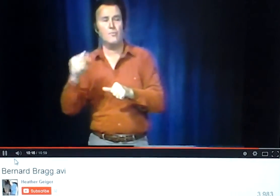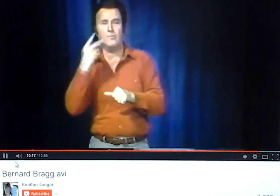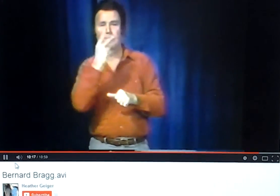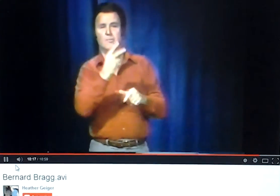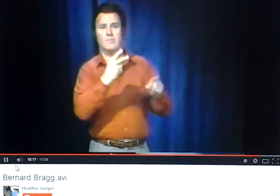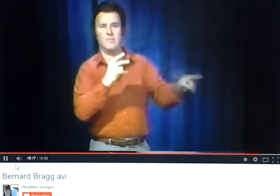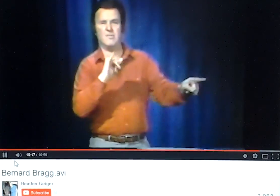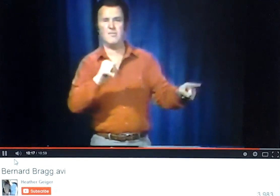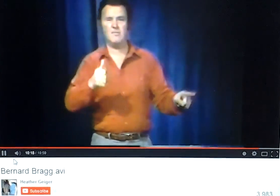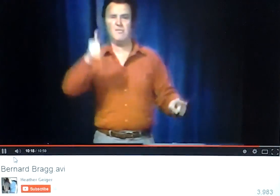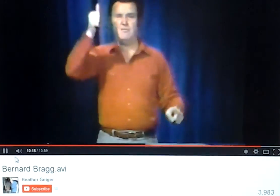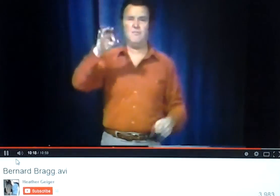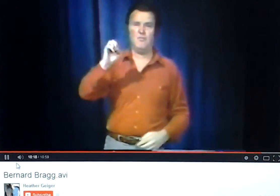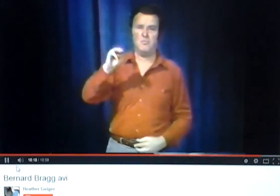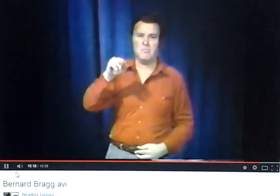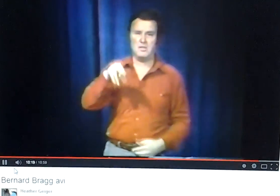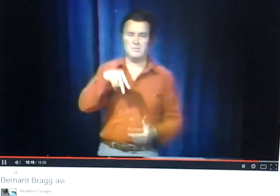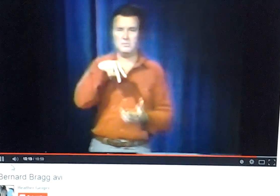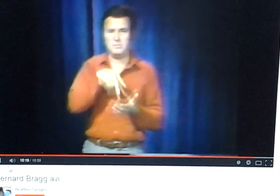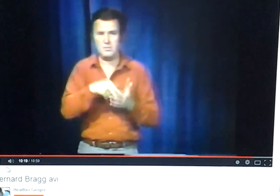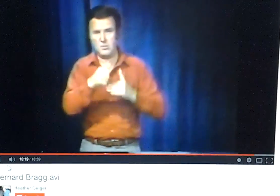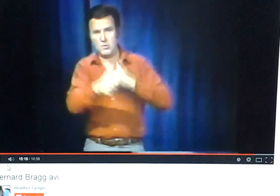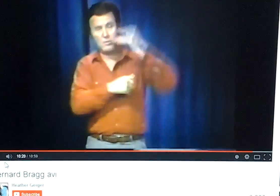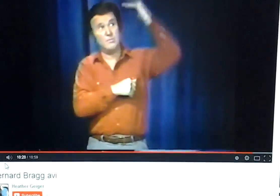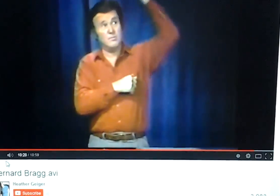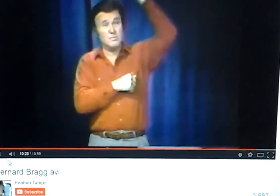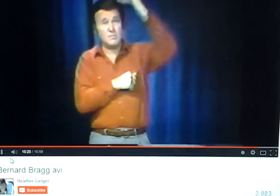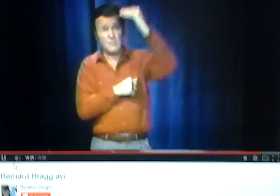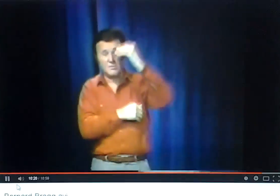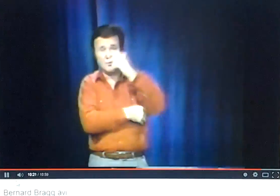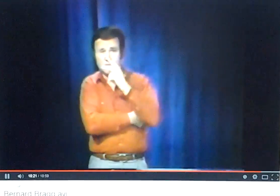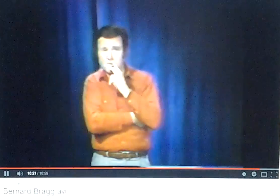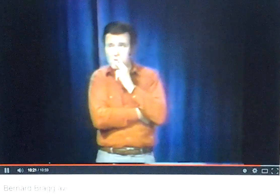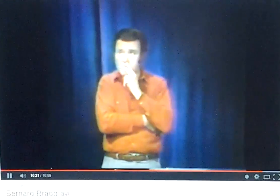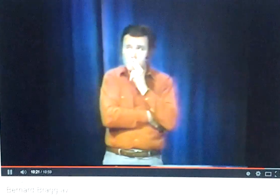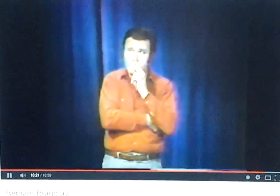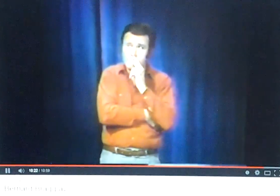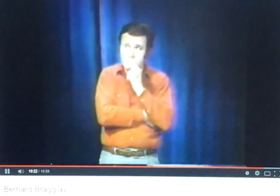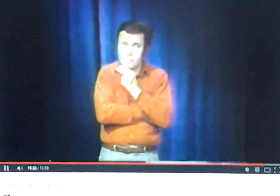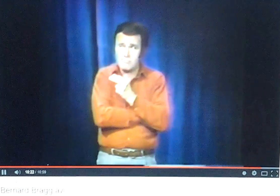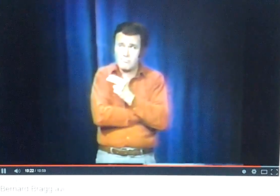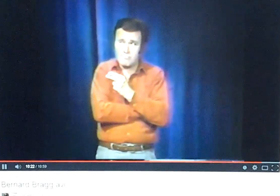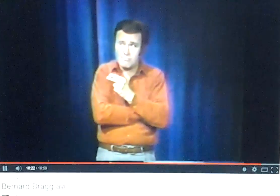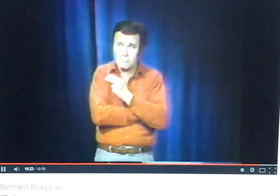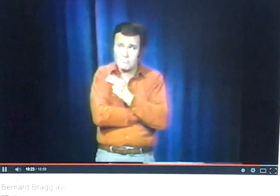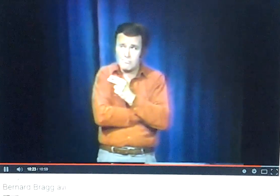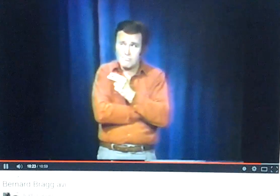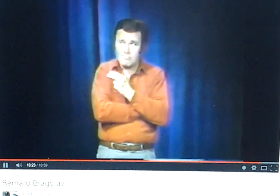I stand up and I saw my boss smoking a